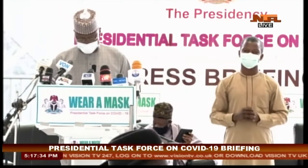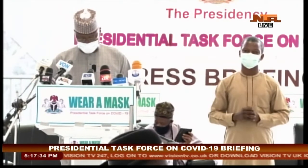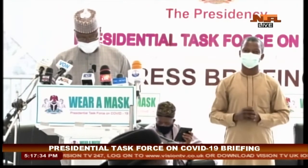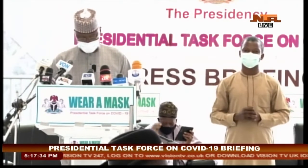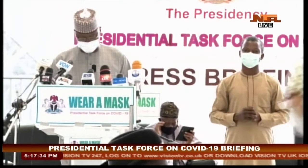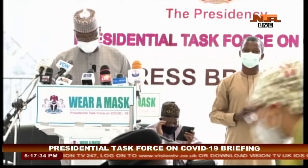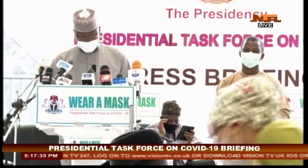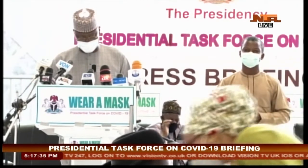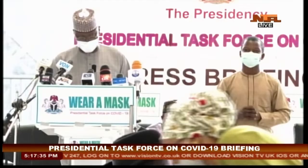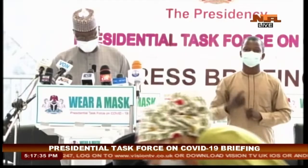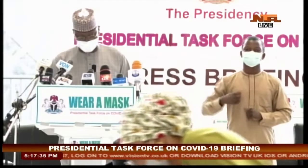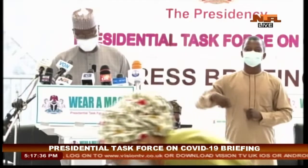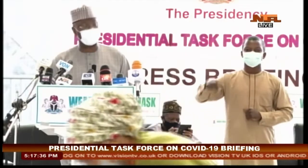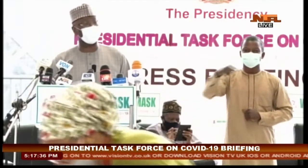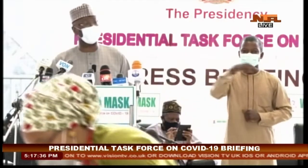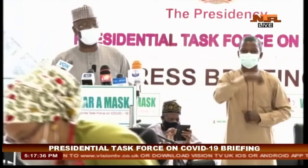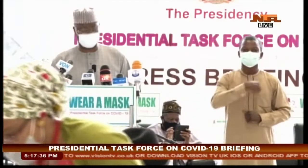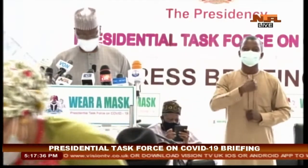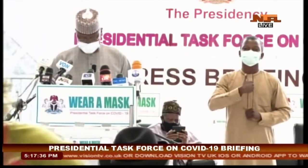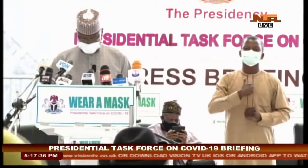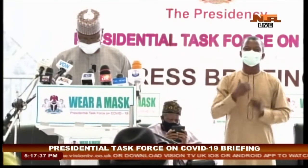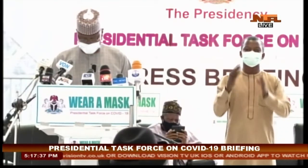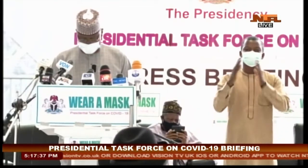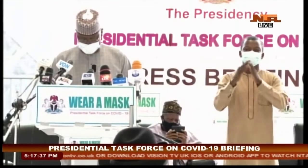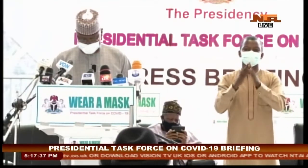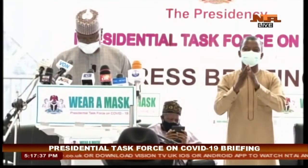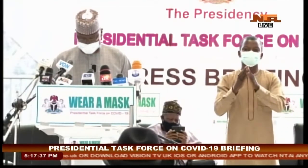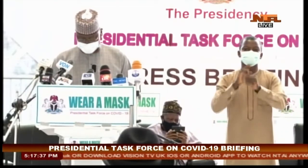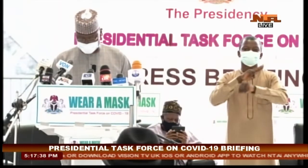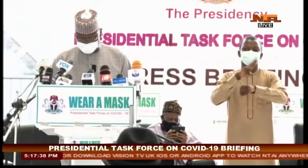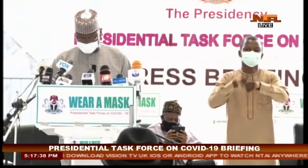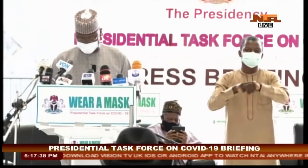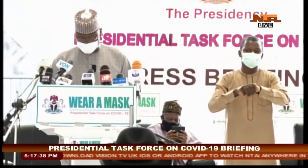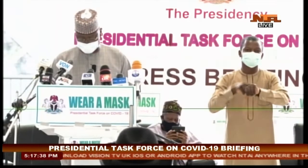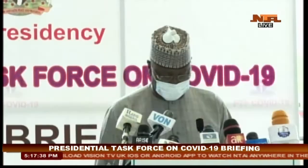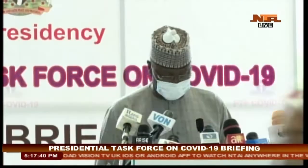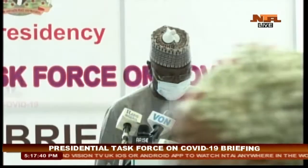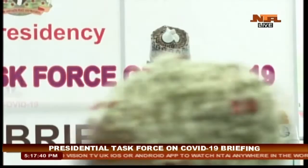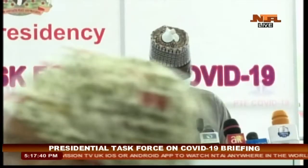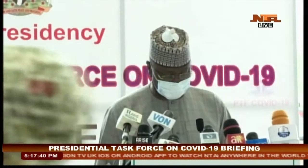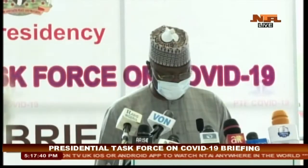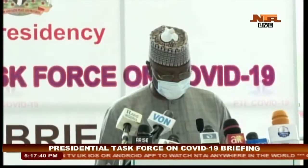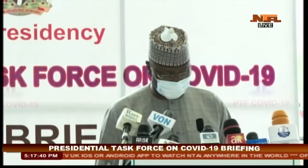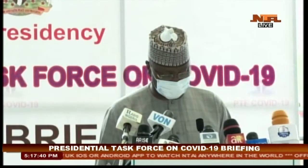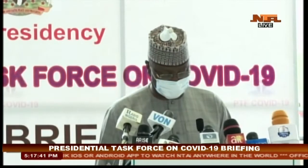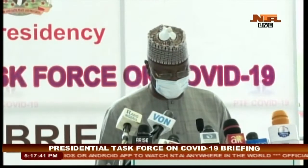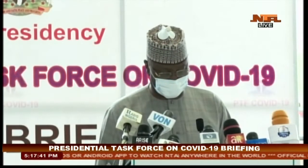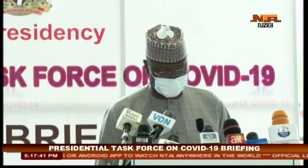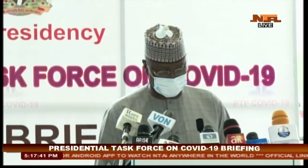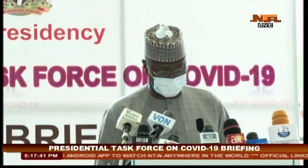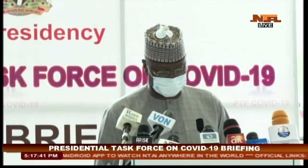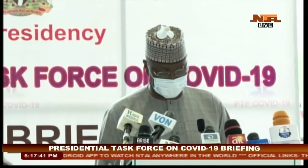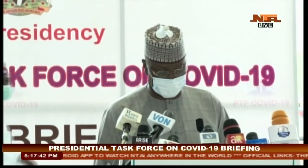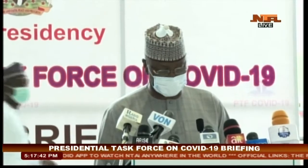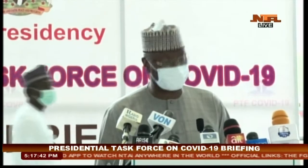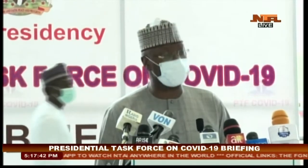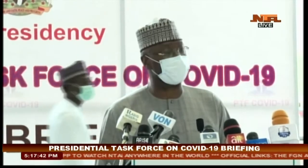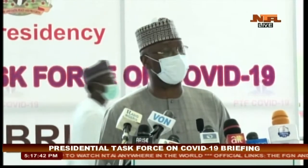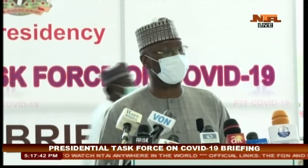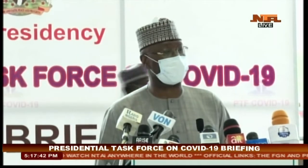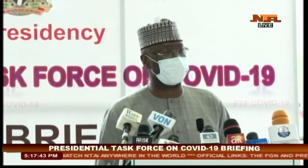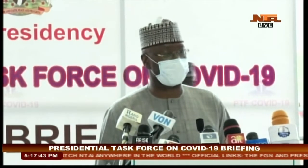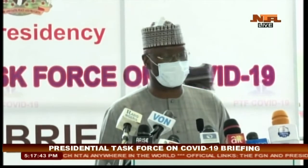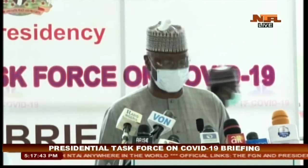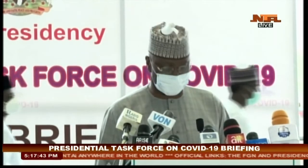We are holding this briefing at the international wing of the Nnamdi Azikiwe International Airport ahead of the reopening of the airspace